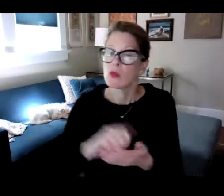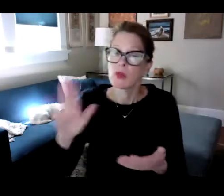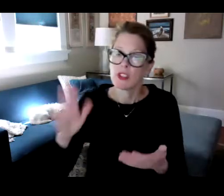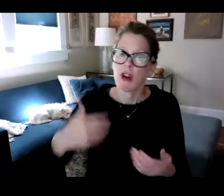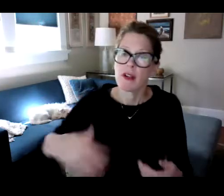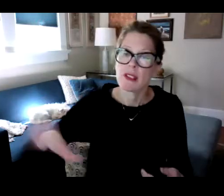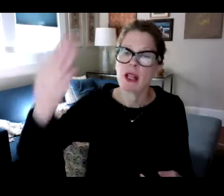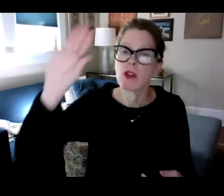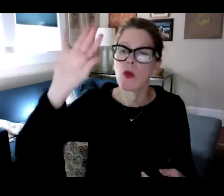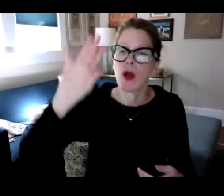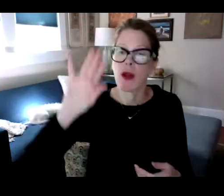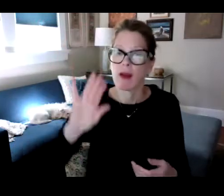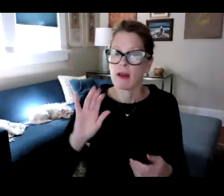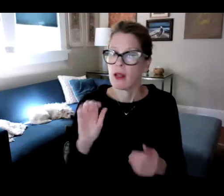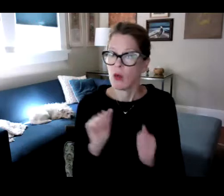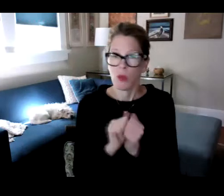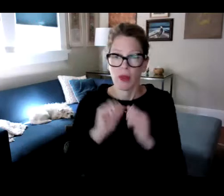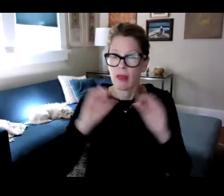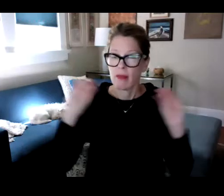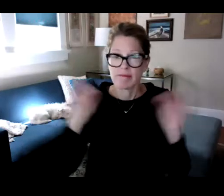sent away empty.